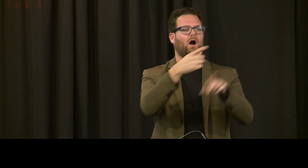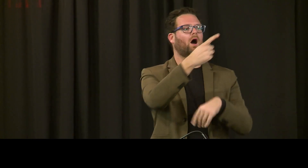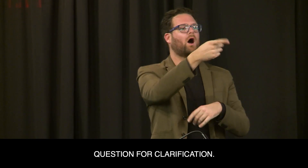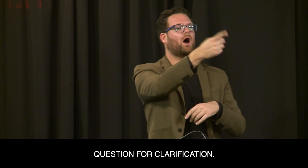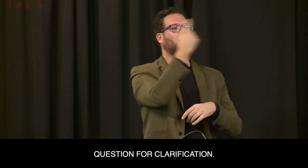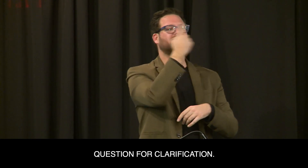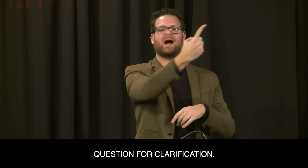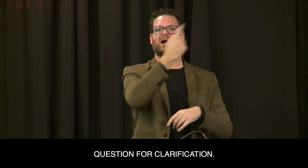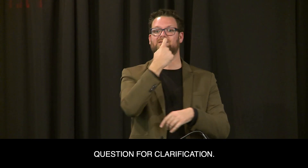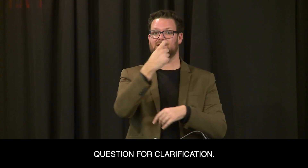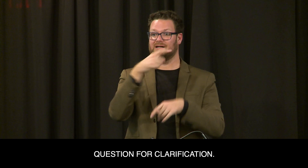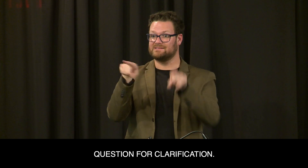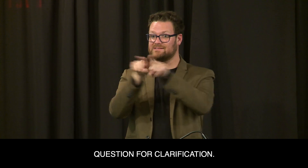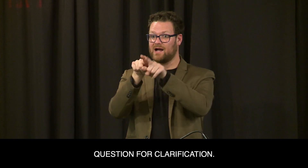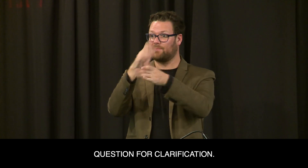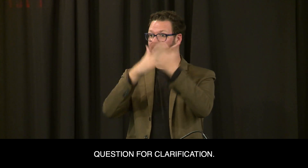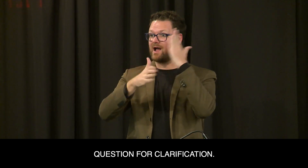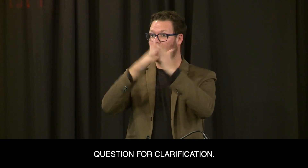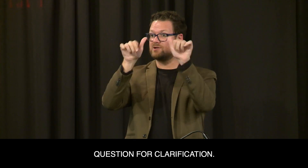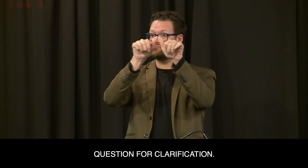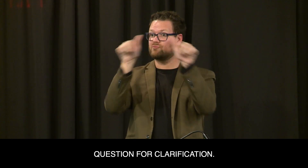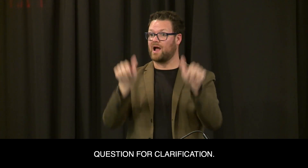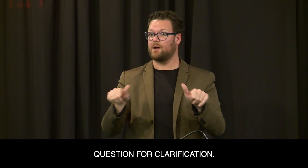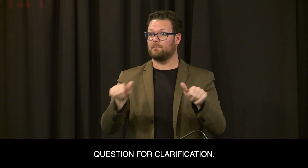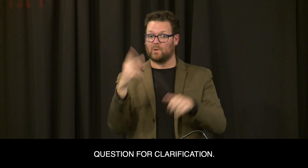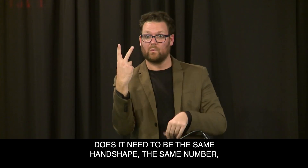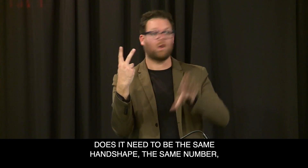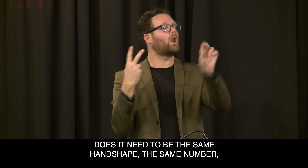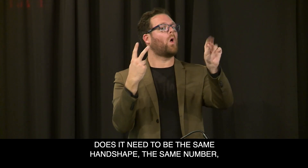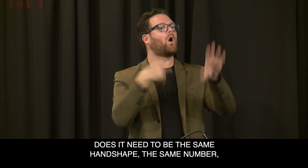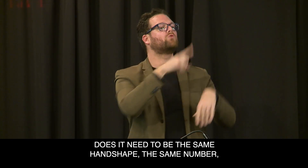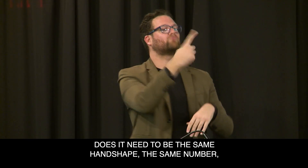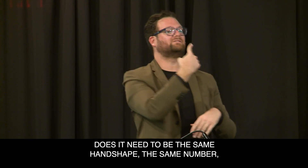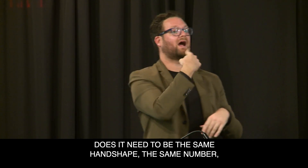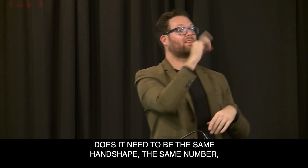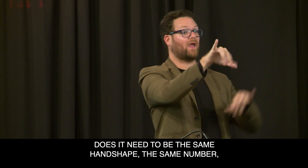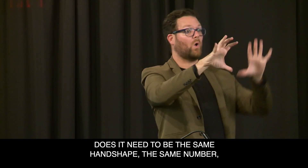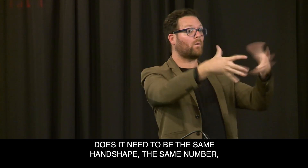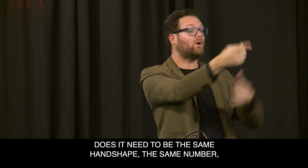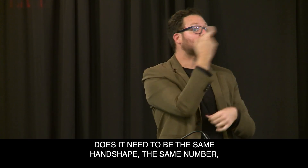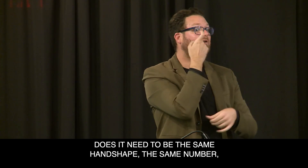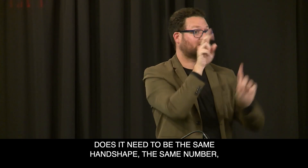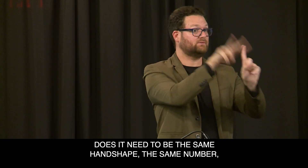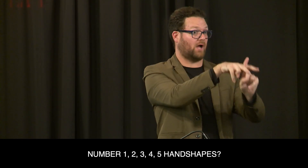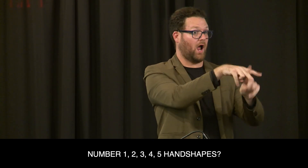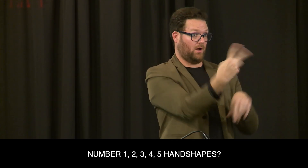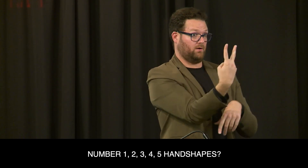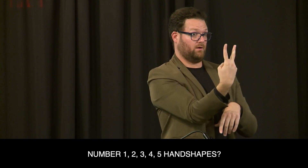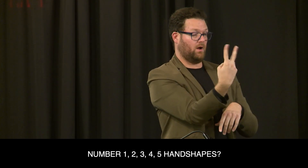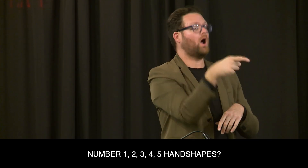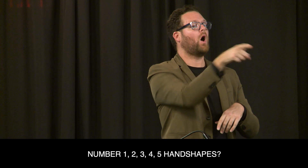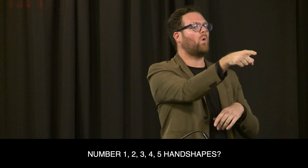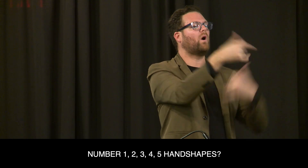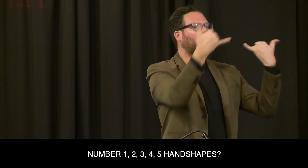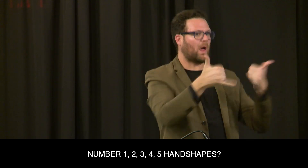Let me, one question for clarification. Does it need to be the same hand shape, the same number 1, 2, 3, 4, 5 hand shapes?